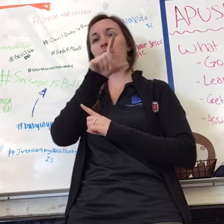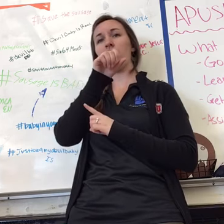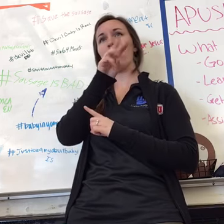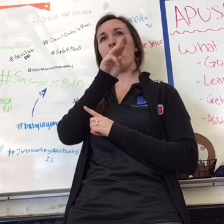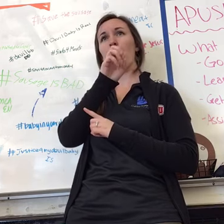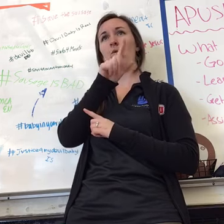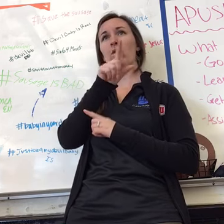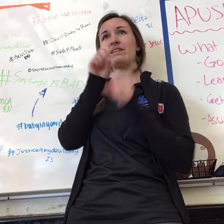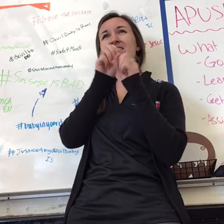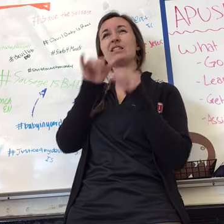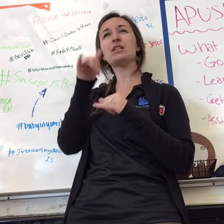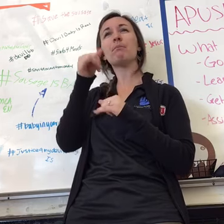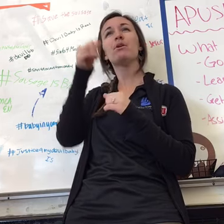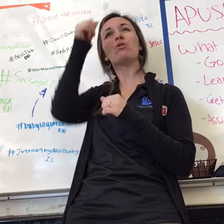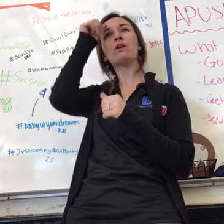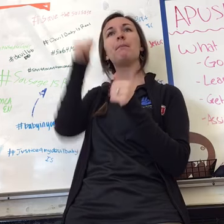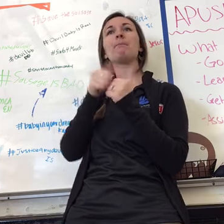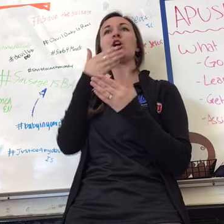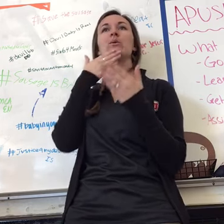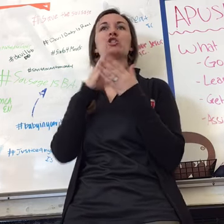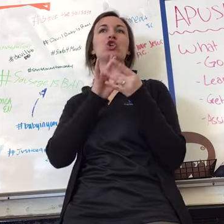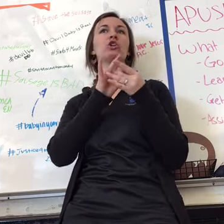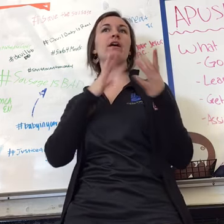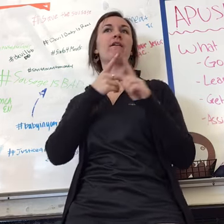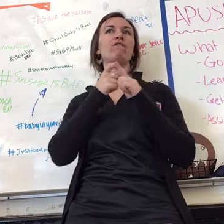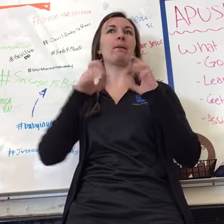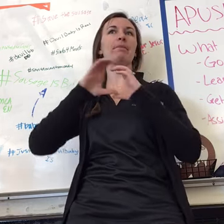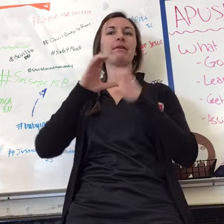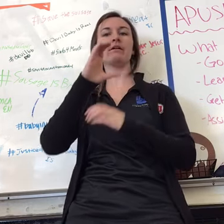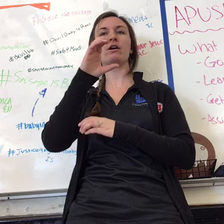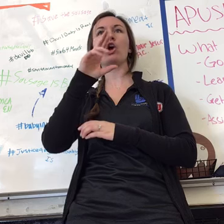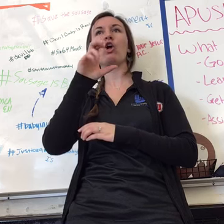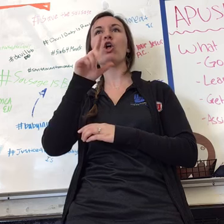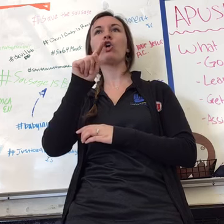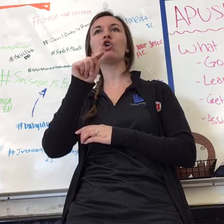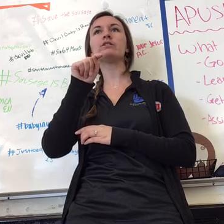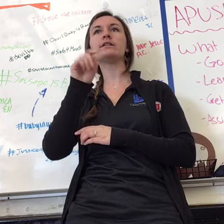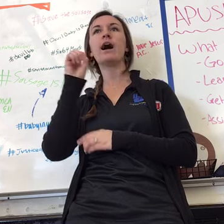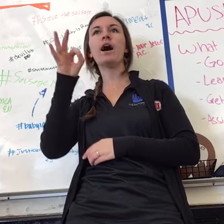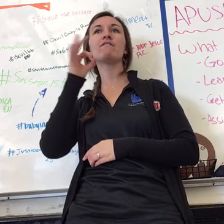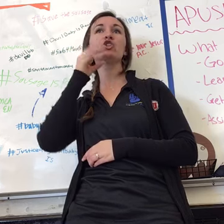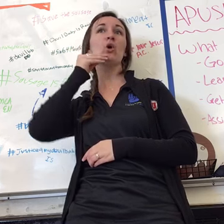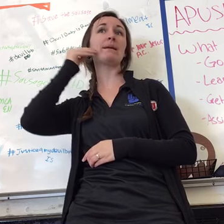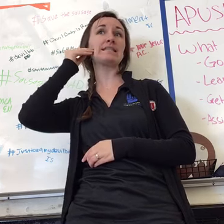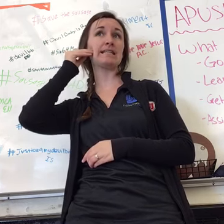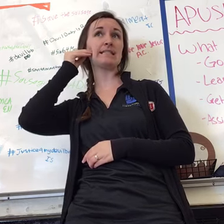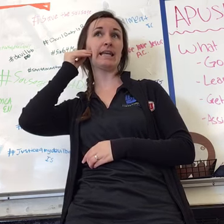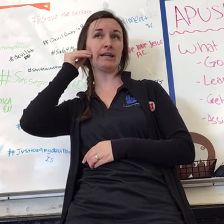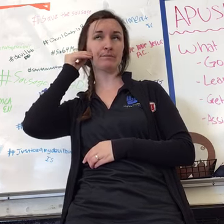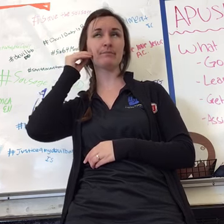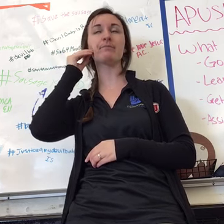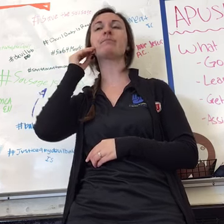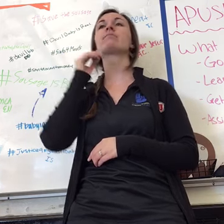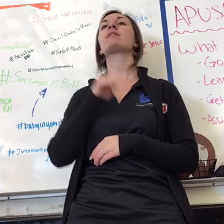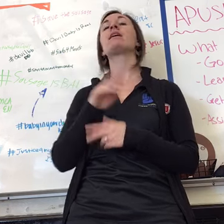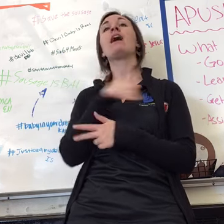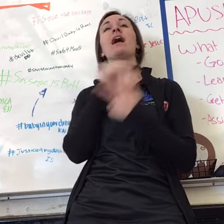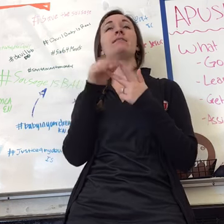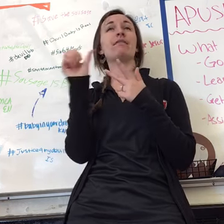domesticity. That's a really important one. Remember, these factories are in the north. They have to be next to river systems.